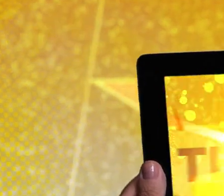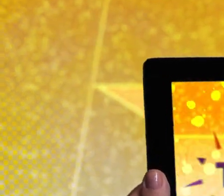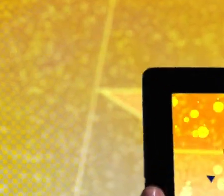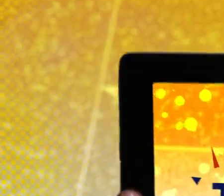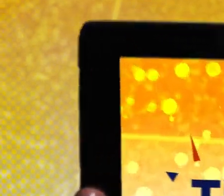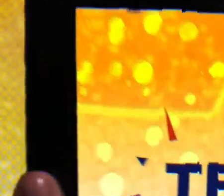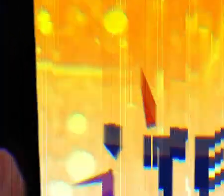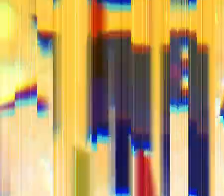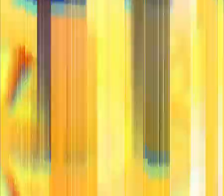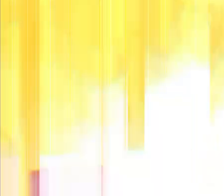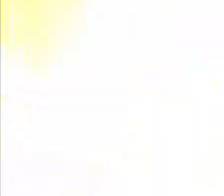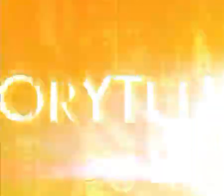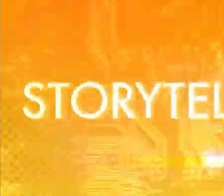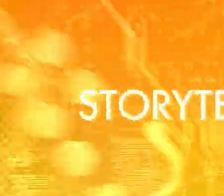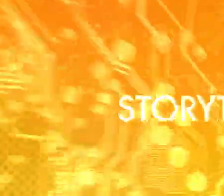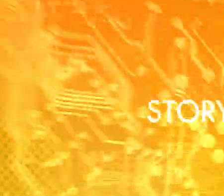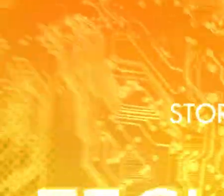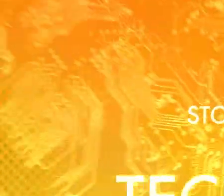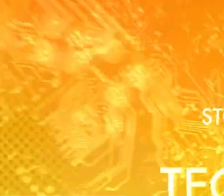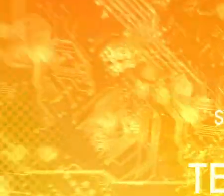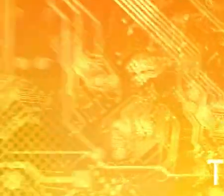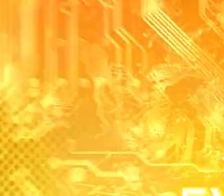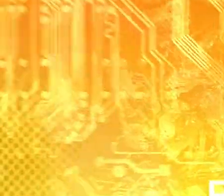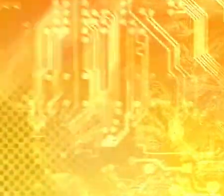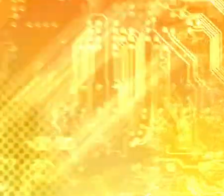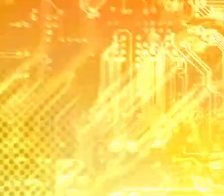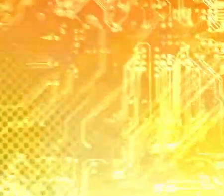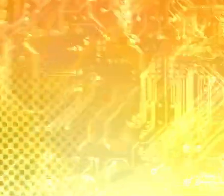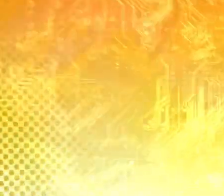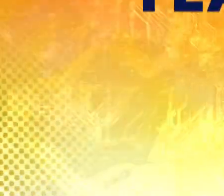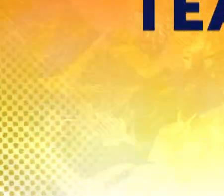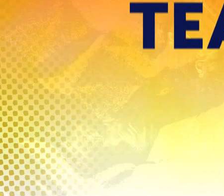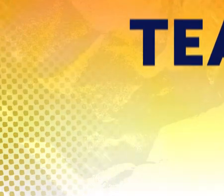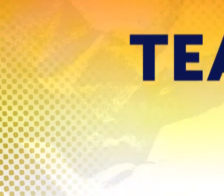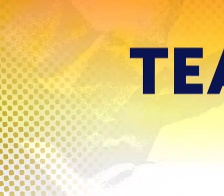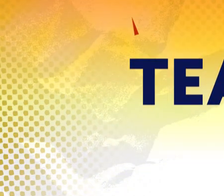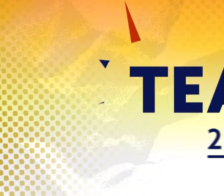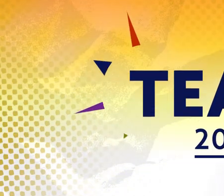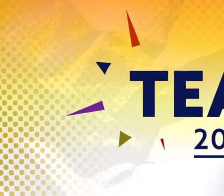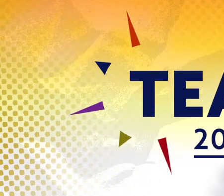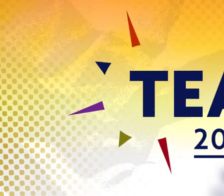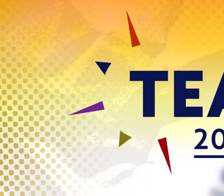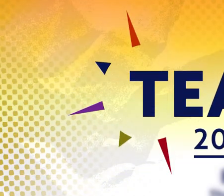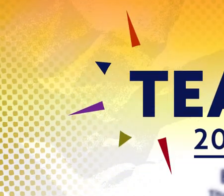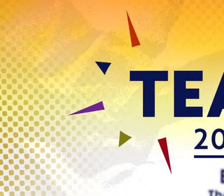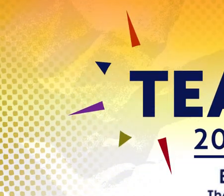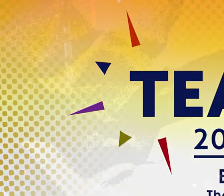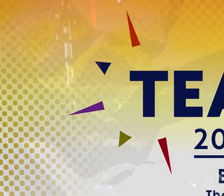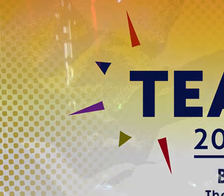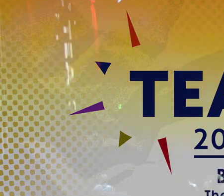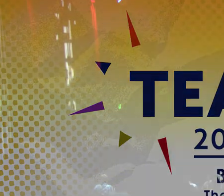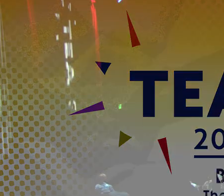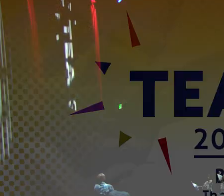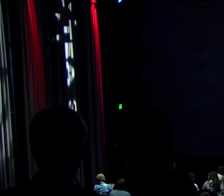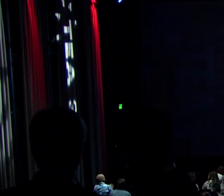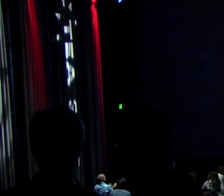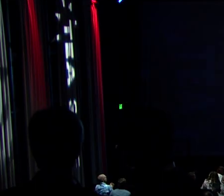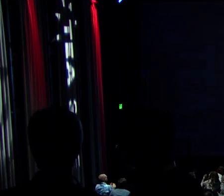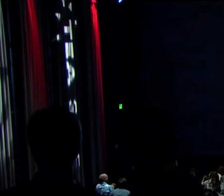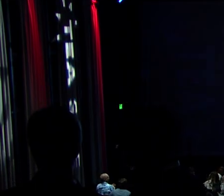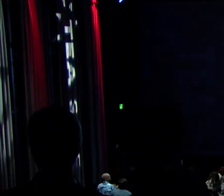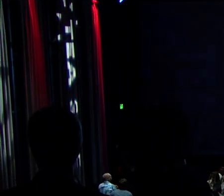Ladies and gentlemen, please welcome back to the stage Paul Osterhout to finish out our SATE 27 day.